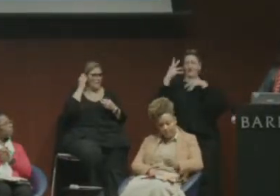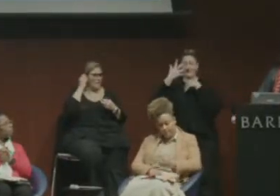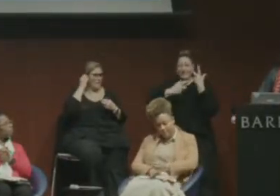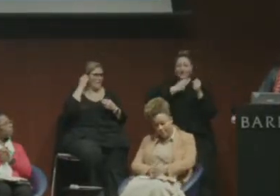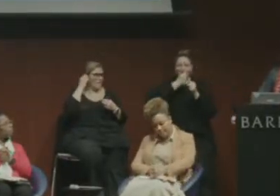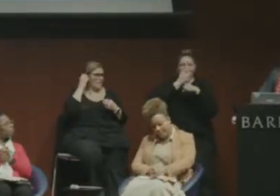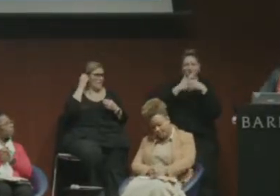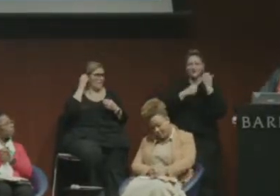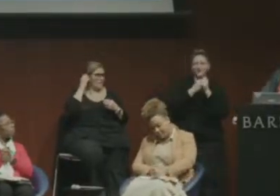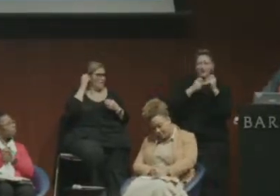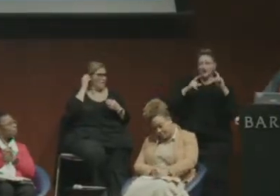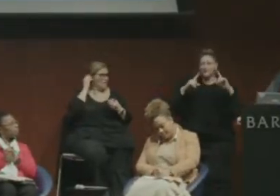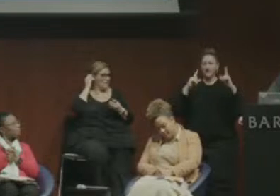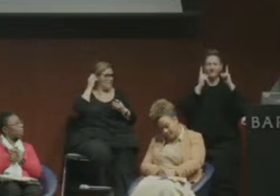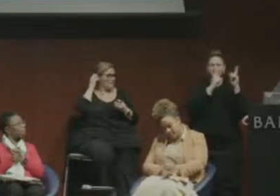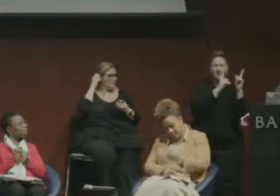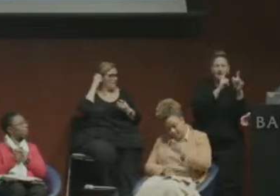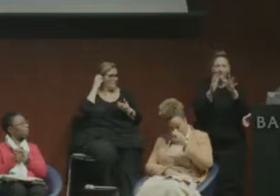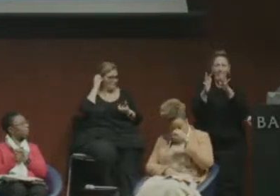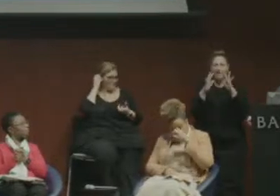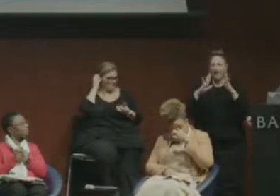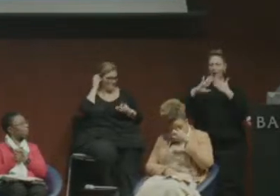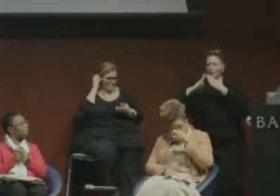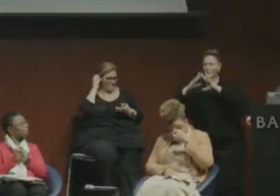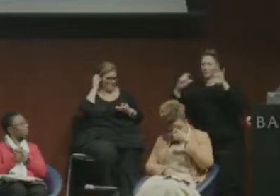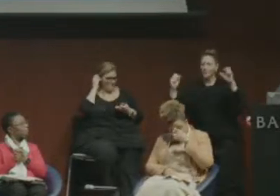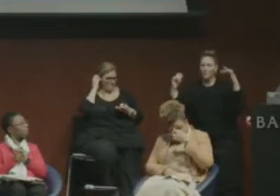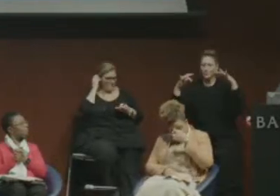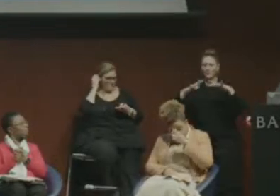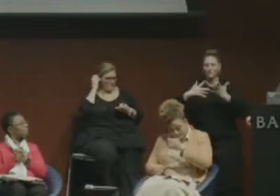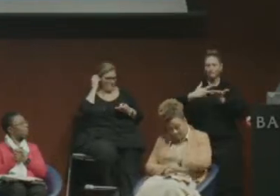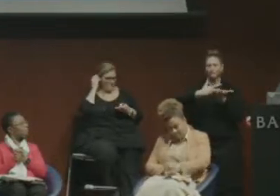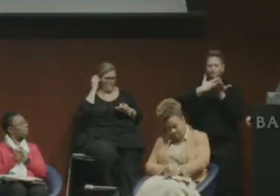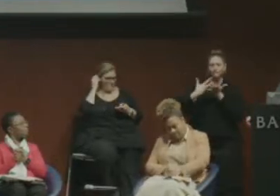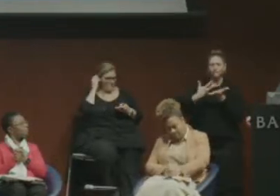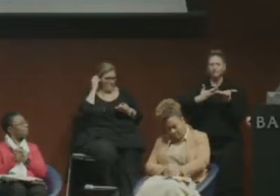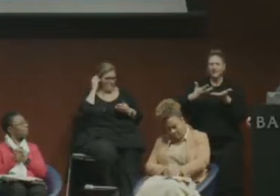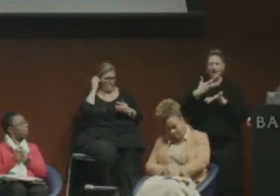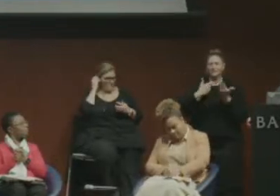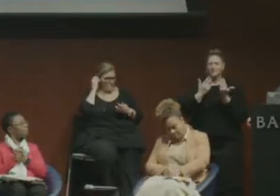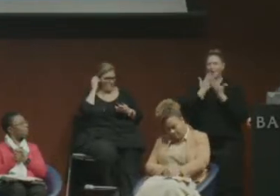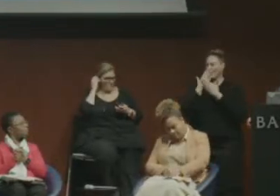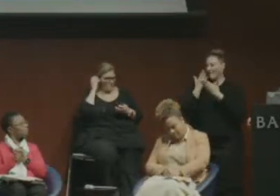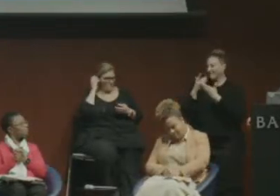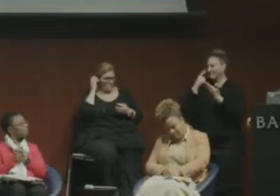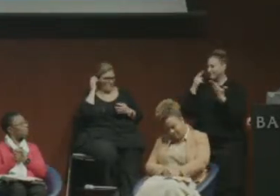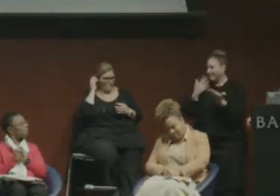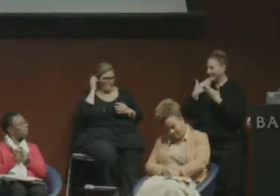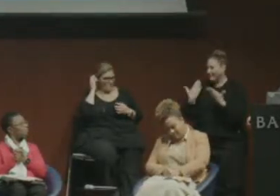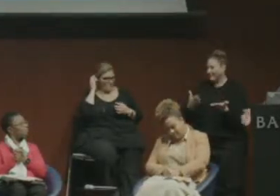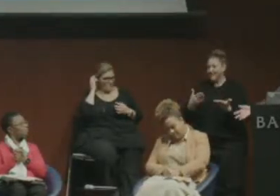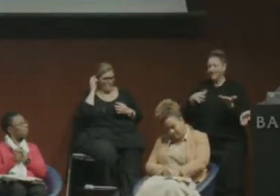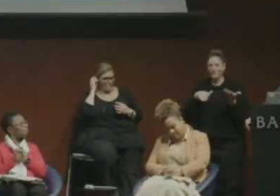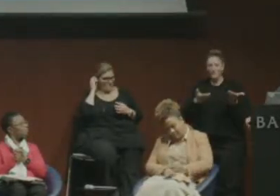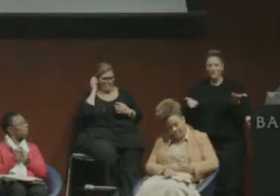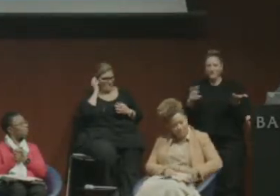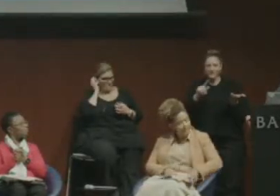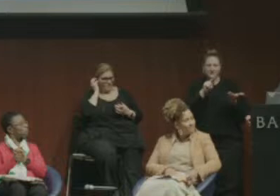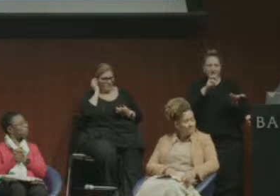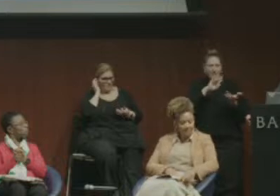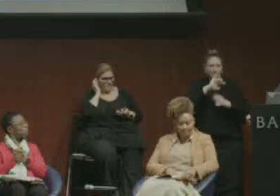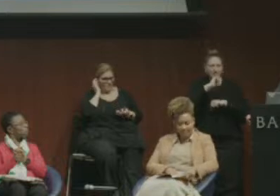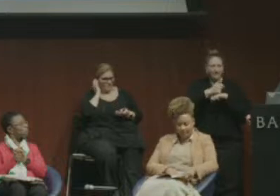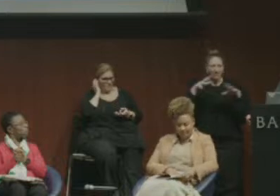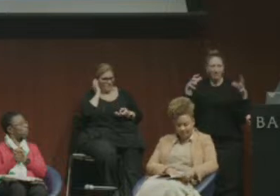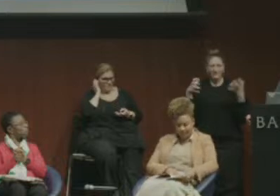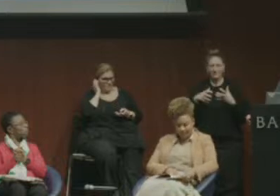years of dialogue and community, and among all of us, I'm also so grateful to be here. Thank you to Premila, Janet, thank you, Tami, for